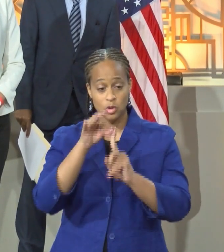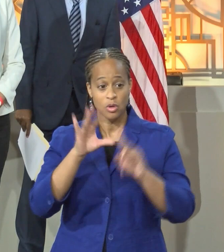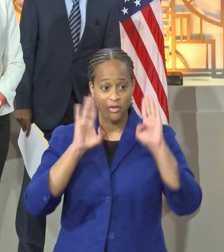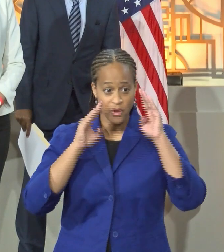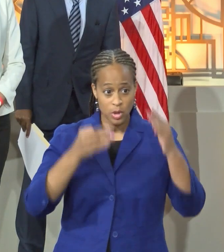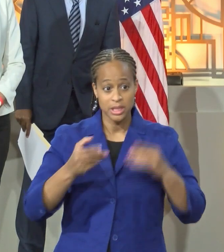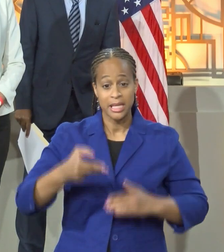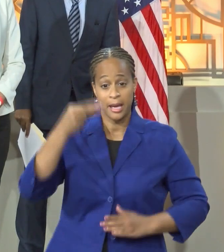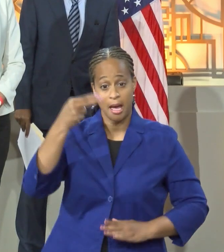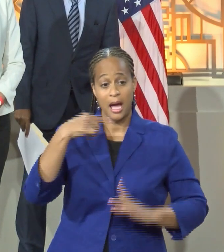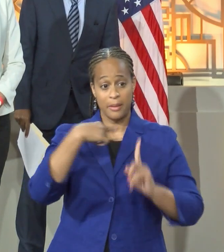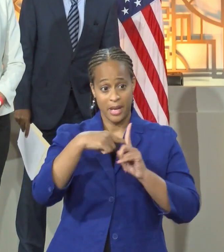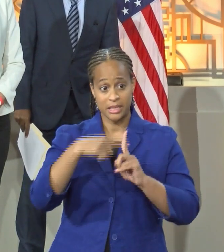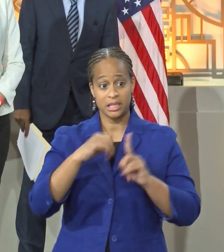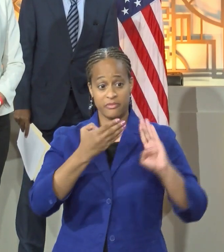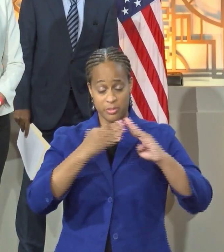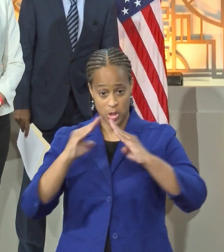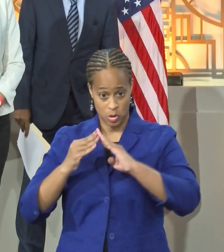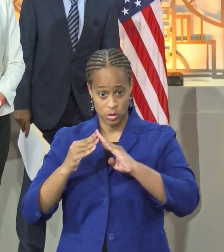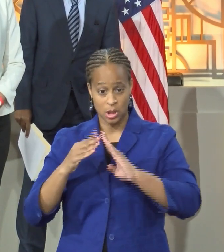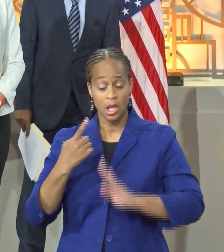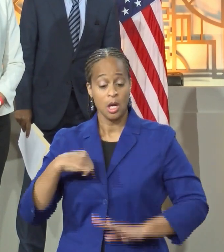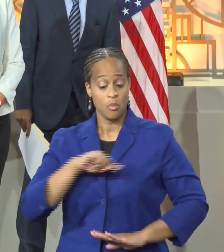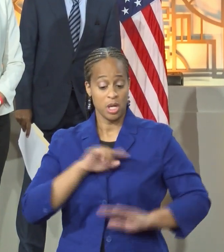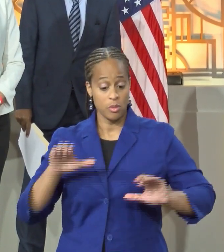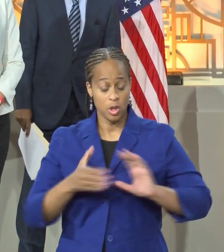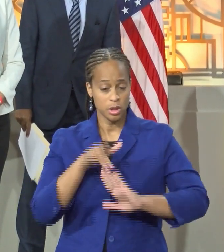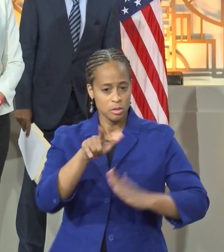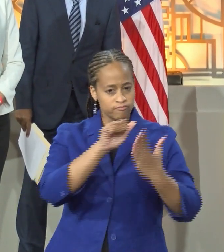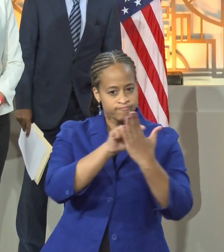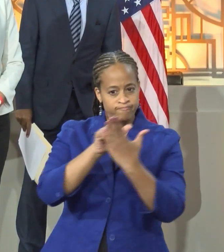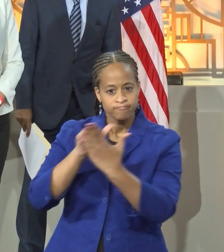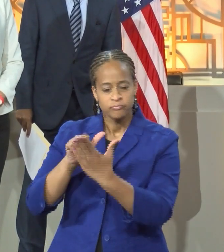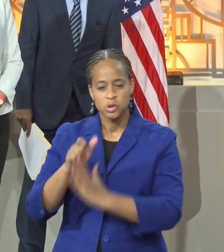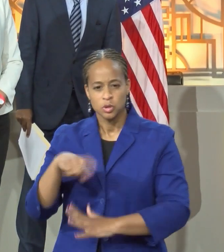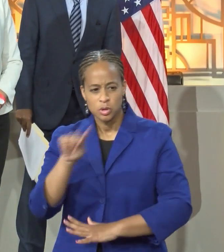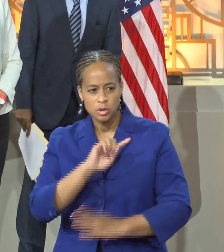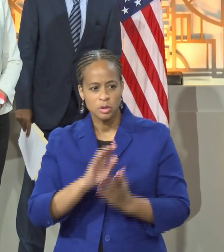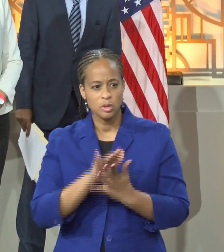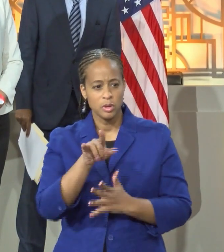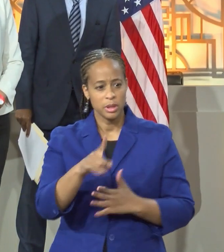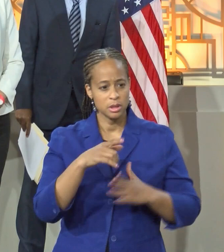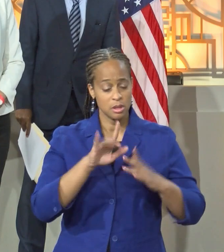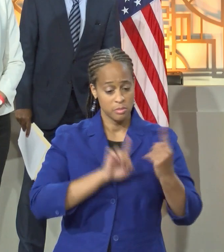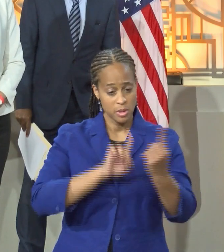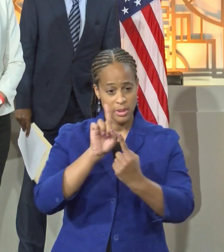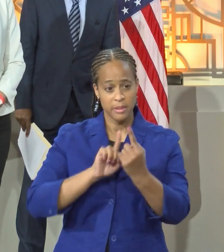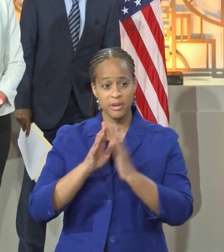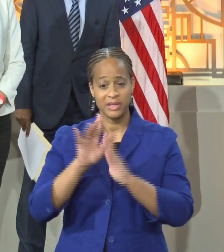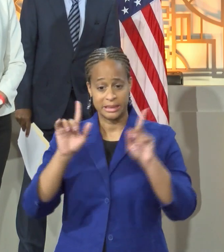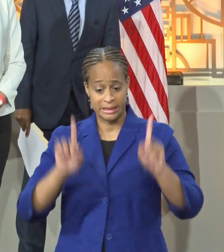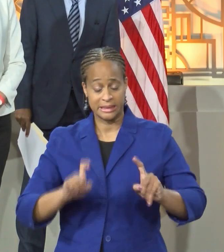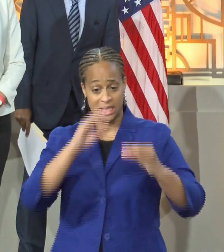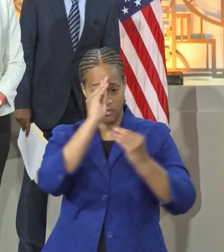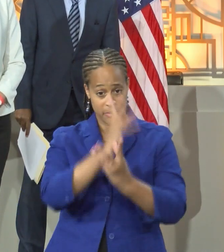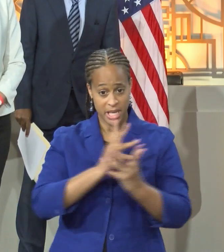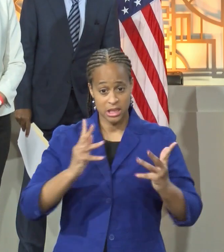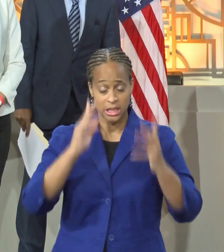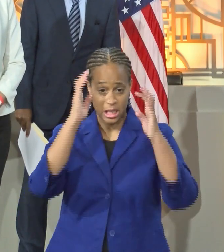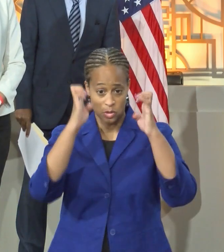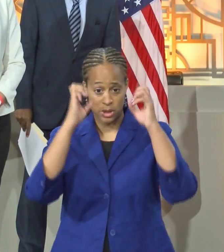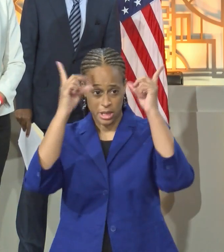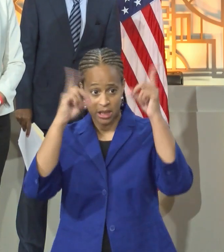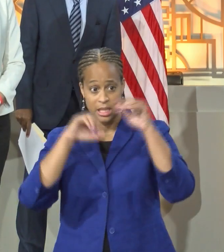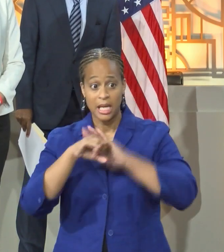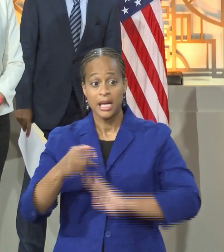high positive communities. We will conduct door-to-door neighborhood canvassing to provide testing information and education